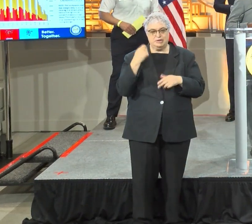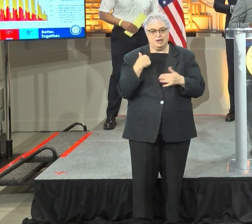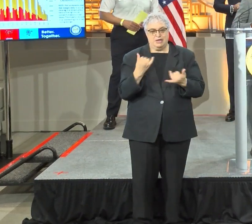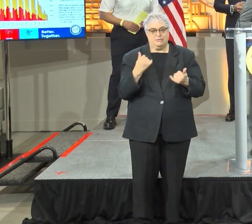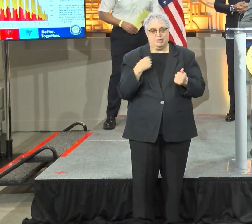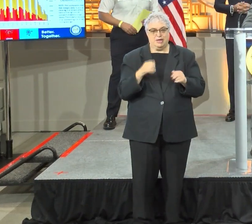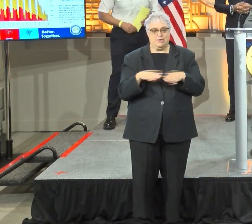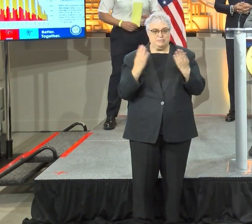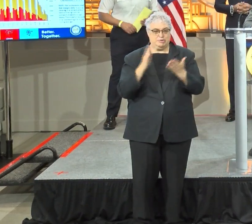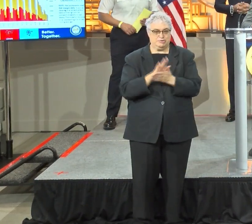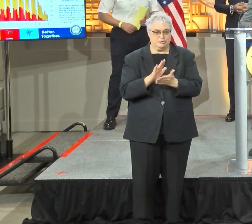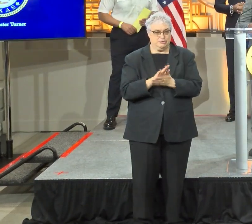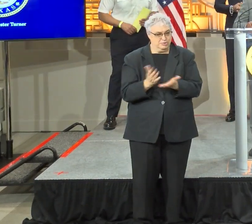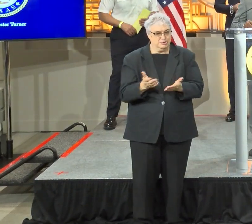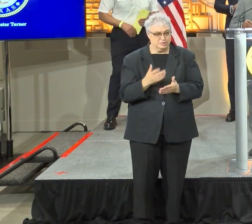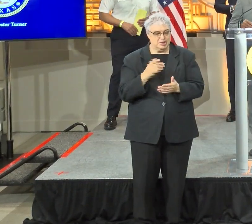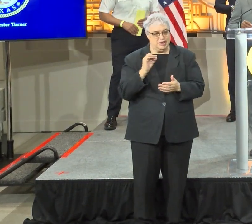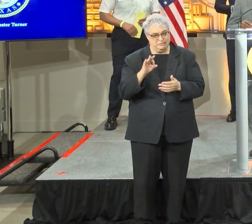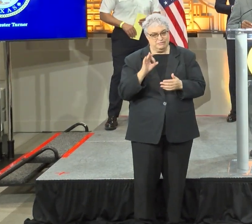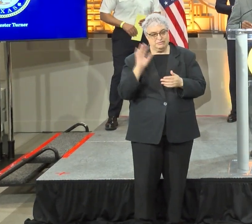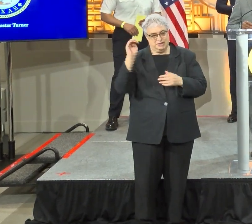Thank you. And I want to emphasize the